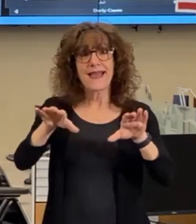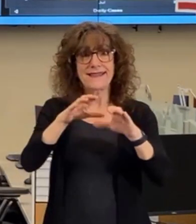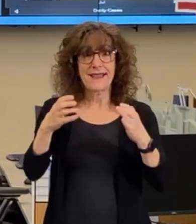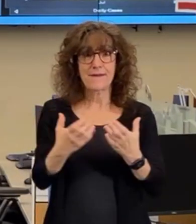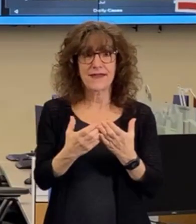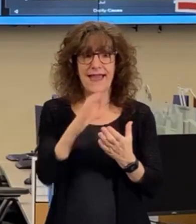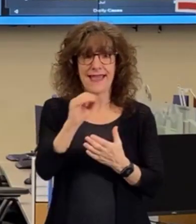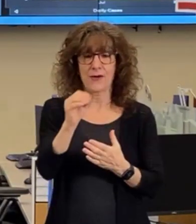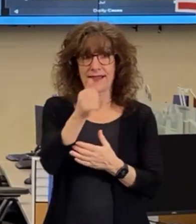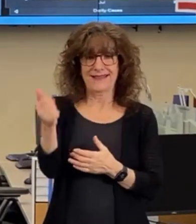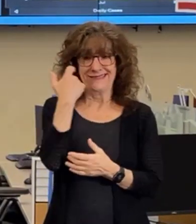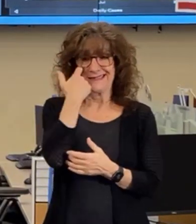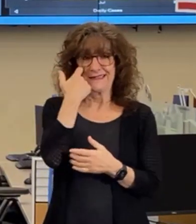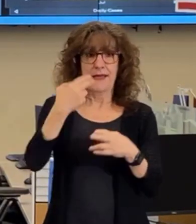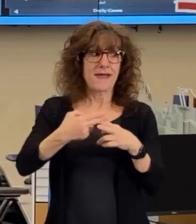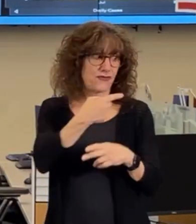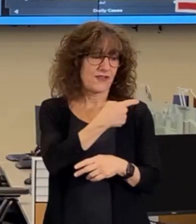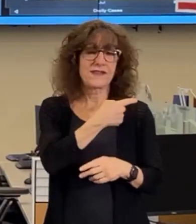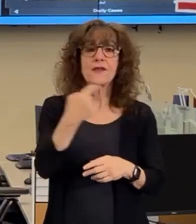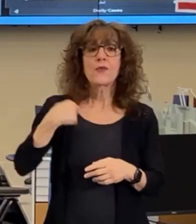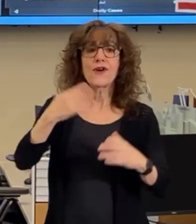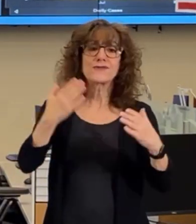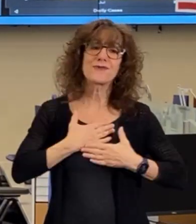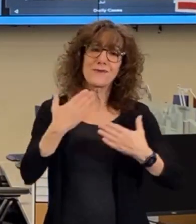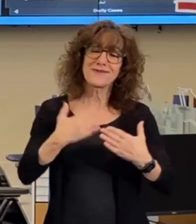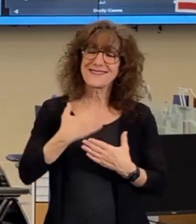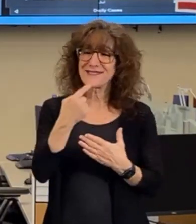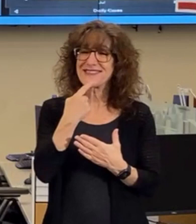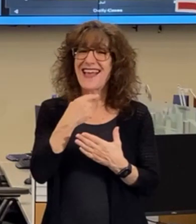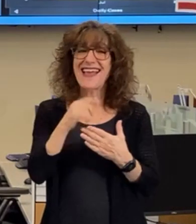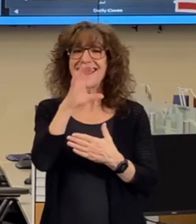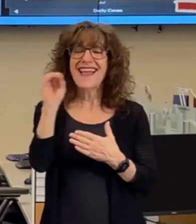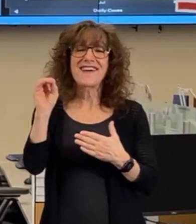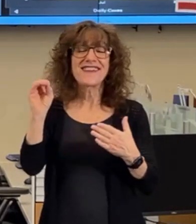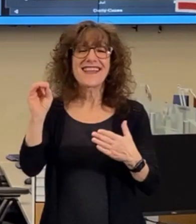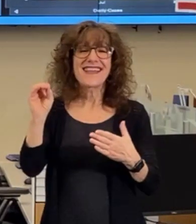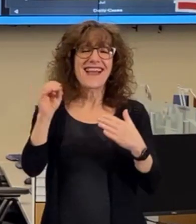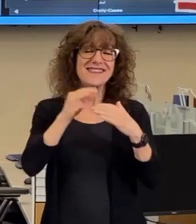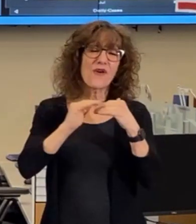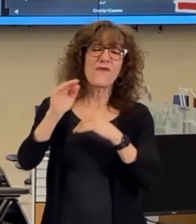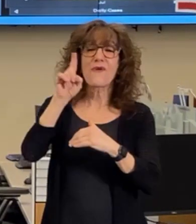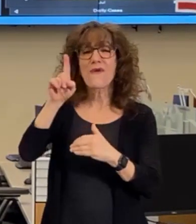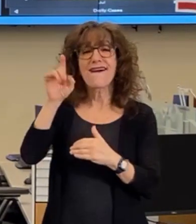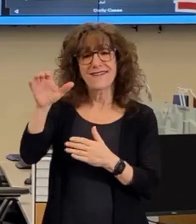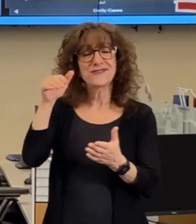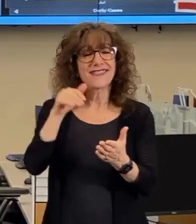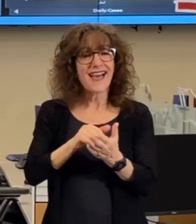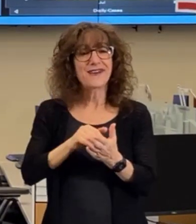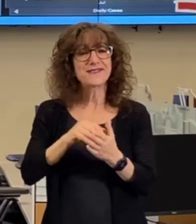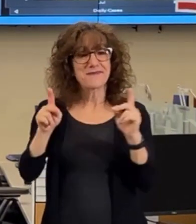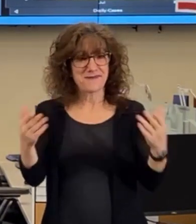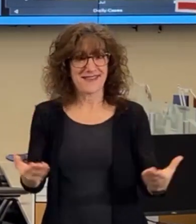As the county executive mentioned, we are so pleased to say that the county has crossed over 100,000 Prince Georgians receiving